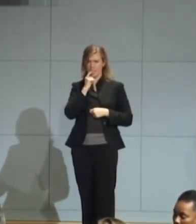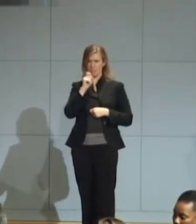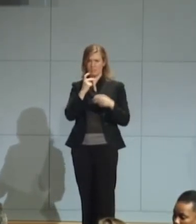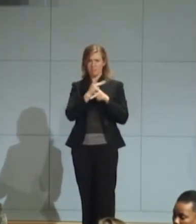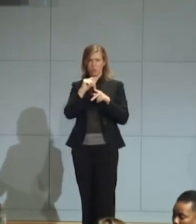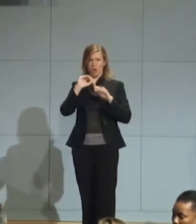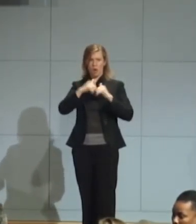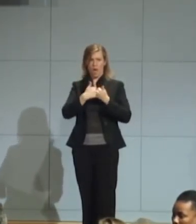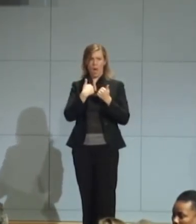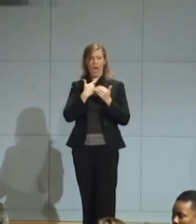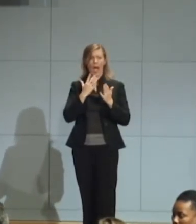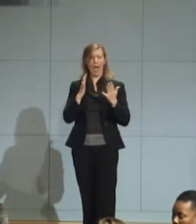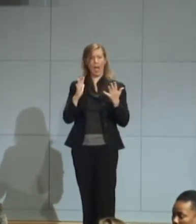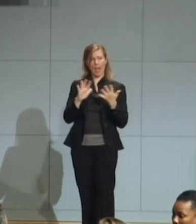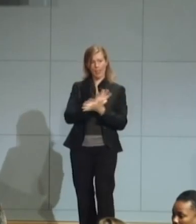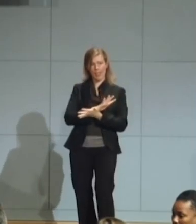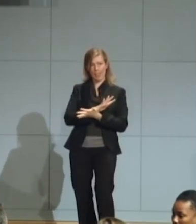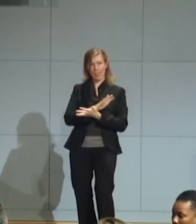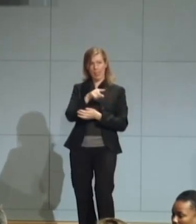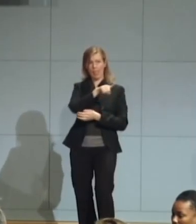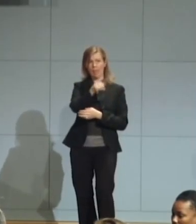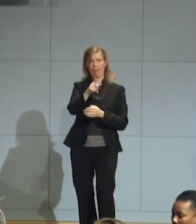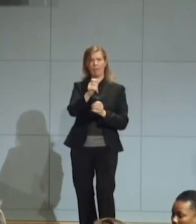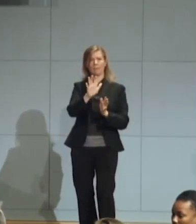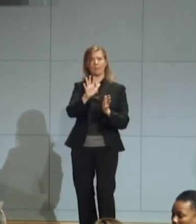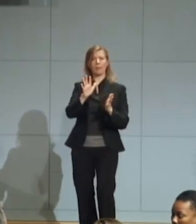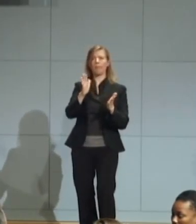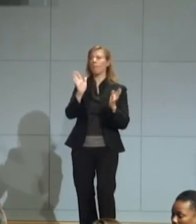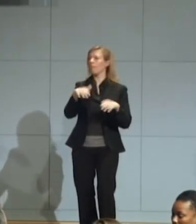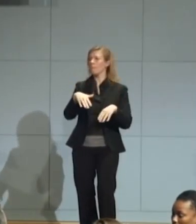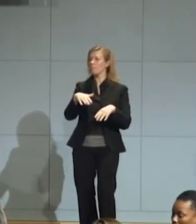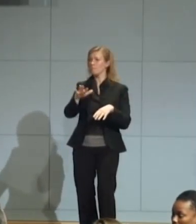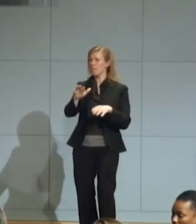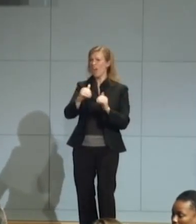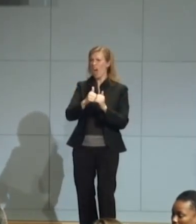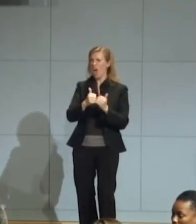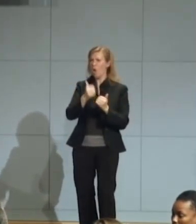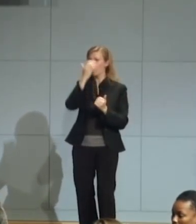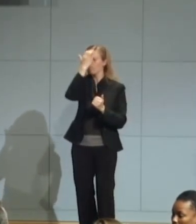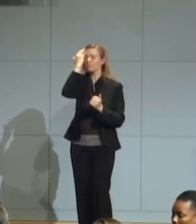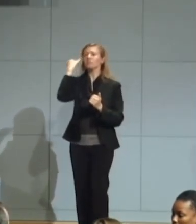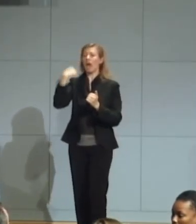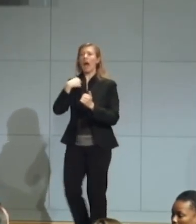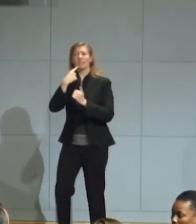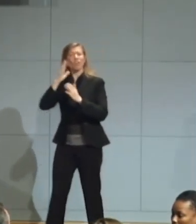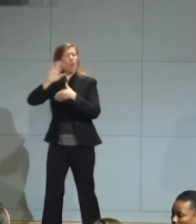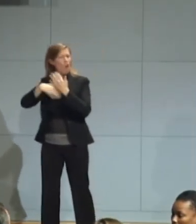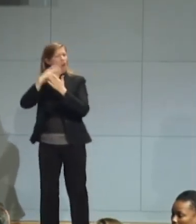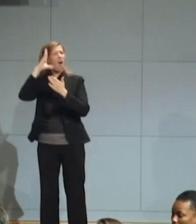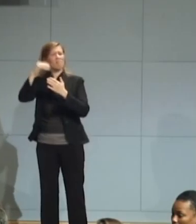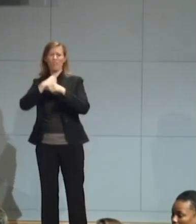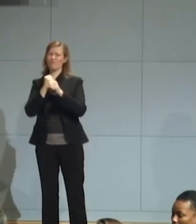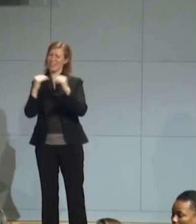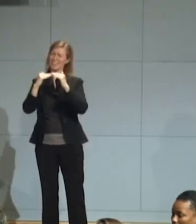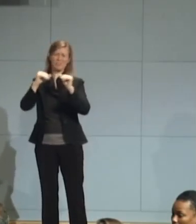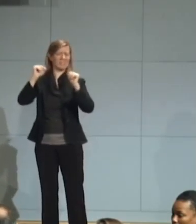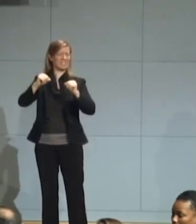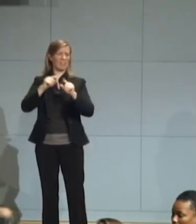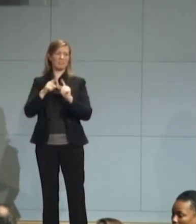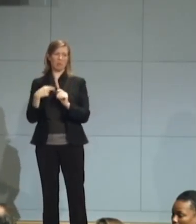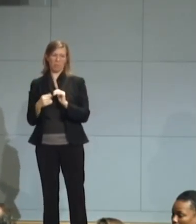totally unstandardized schools, unstandardized resources, unstandardized textbooks,